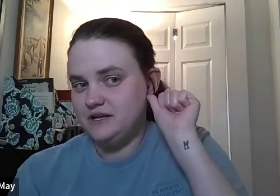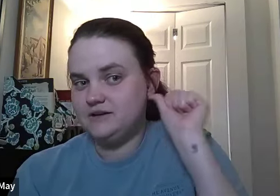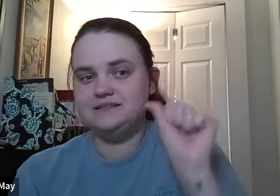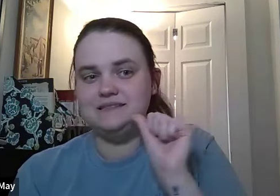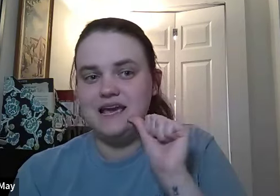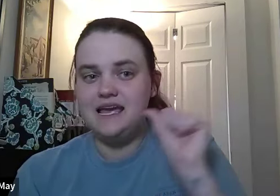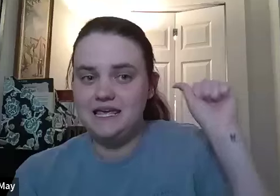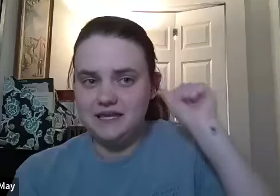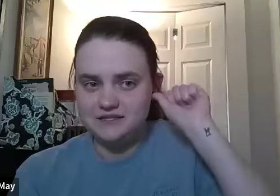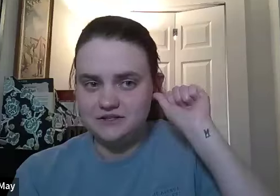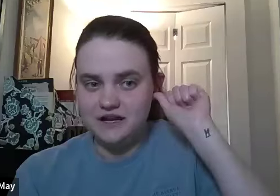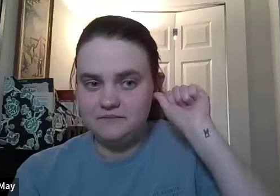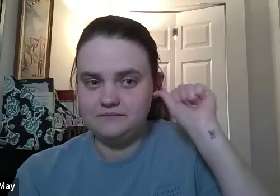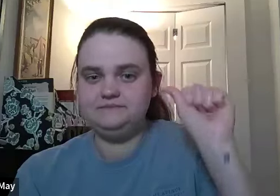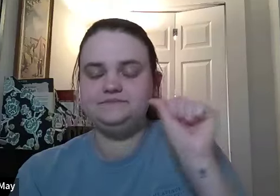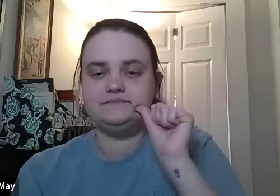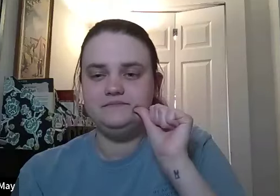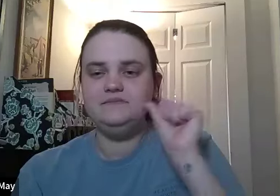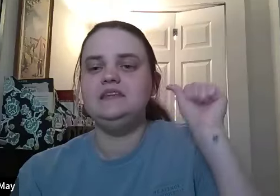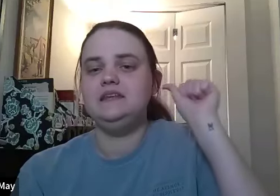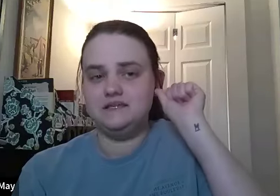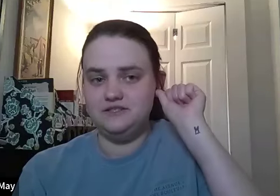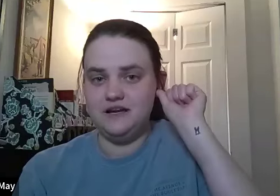ear. Yesterday. Yesterday.